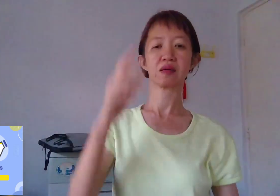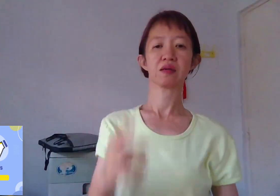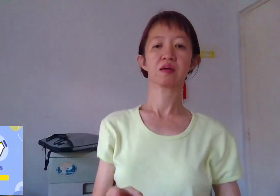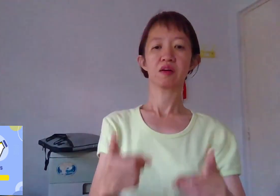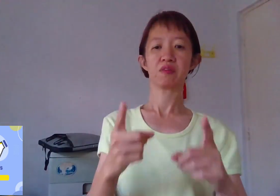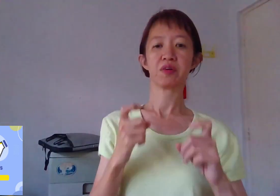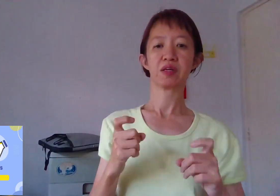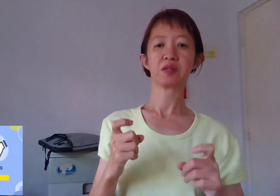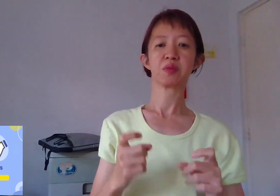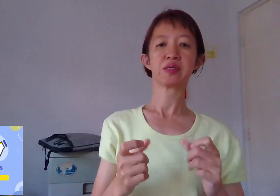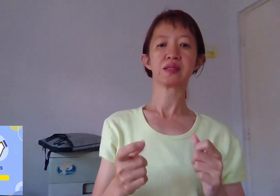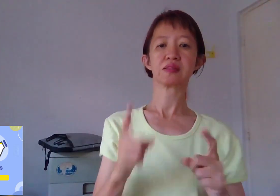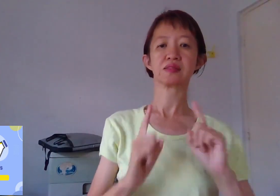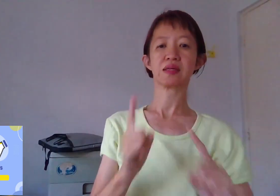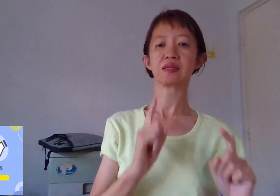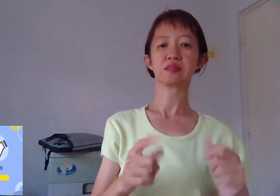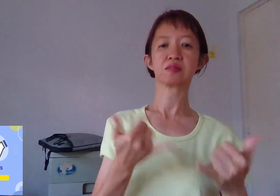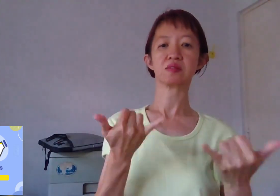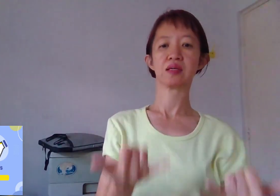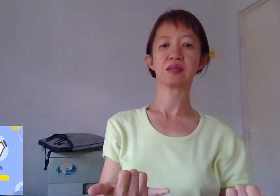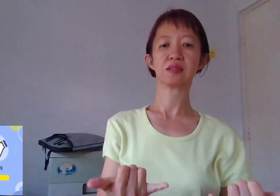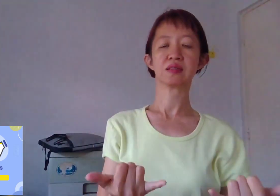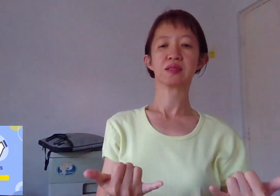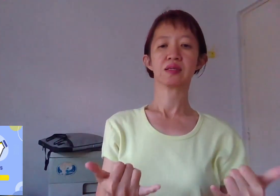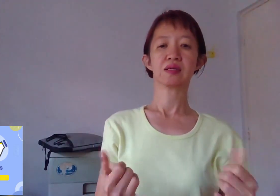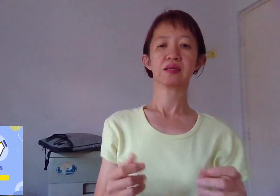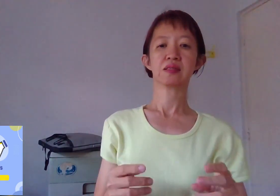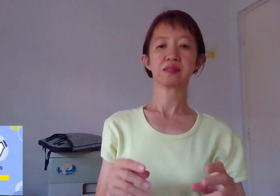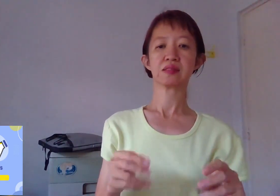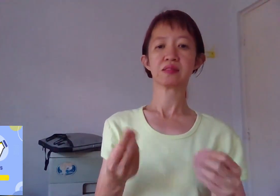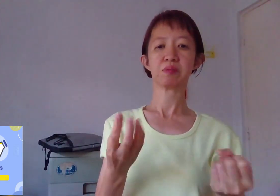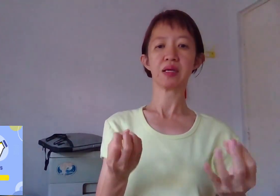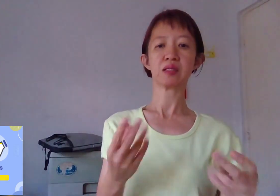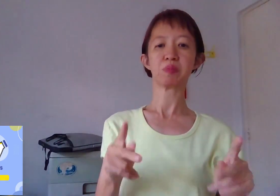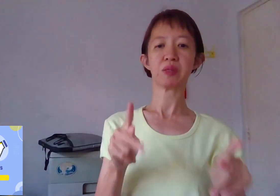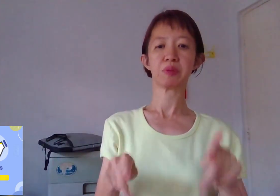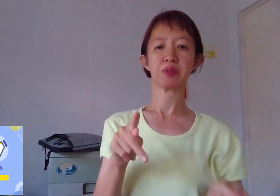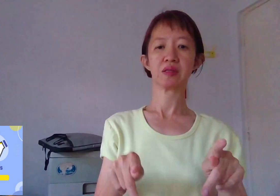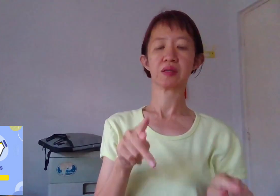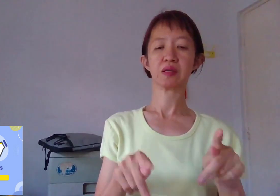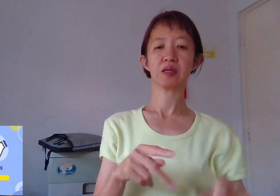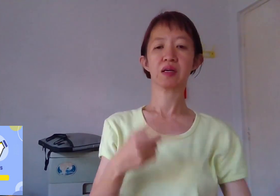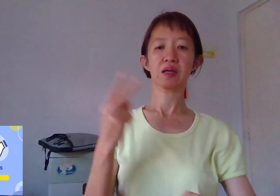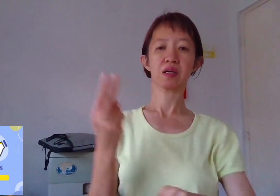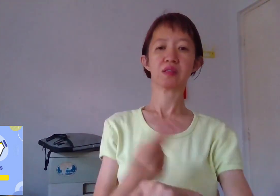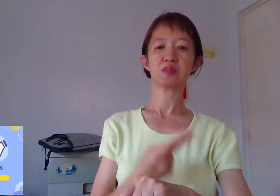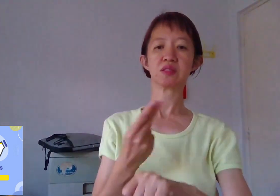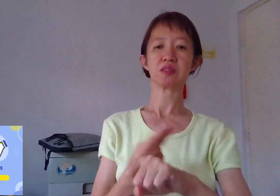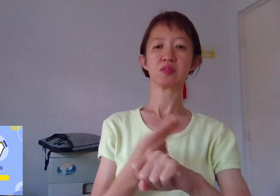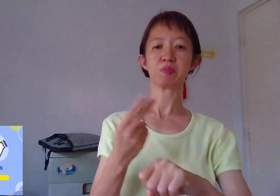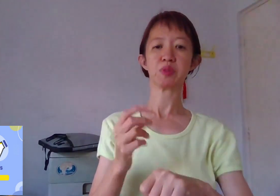Hi, for our quick science today, since many people are using the